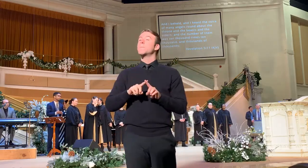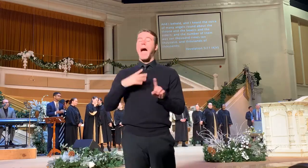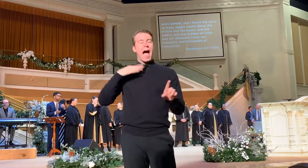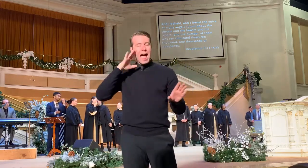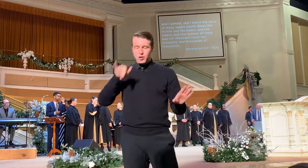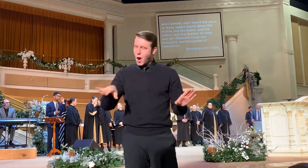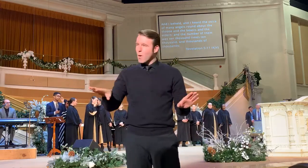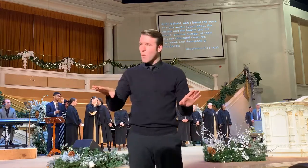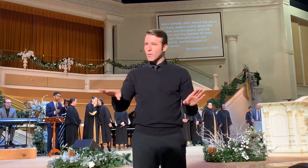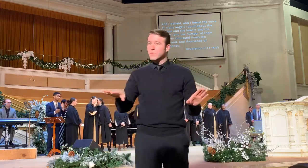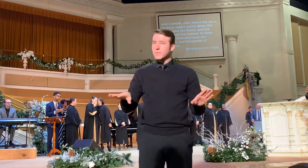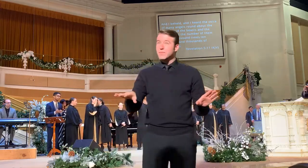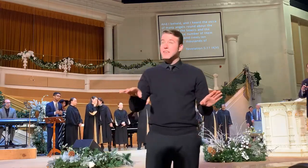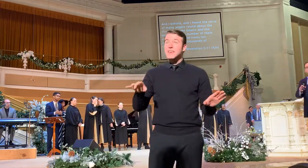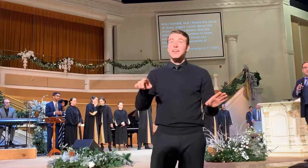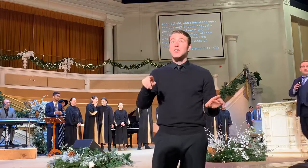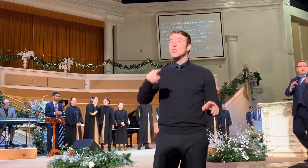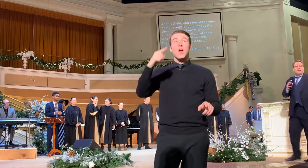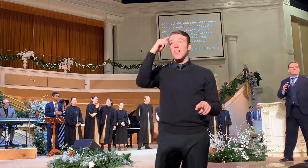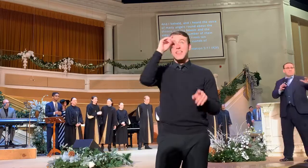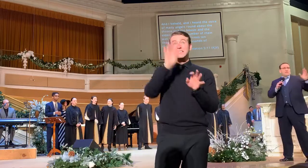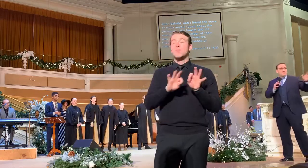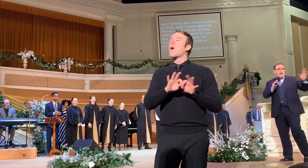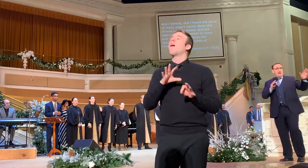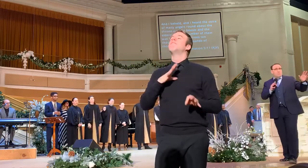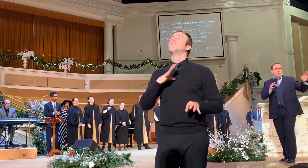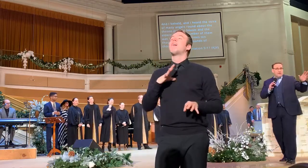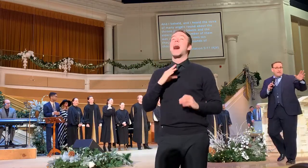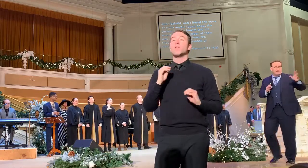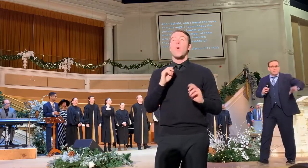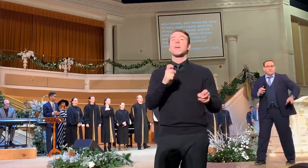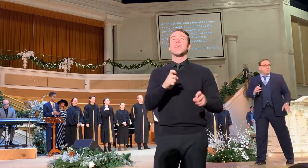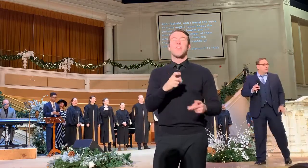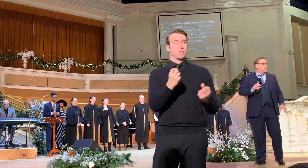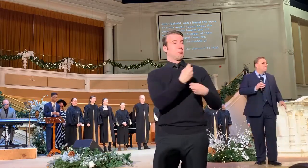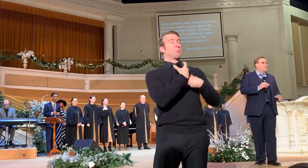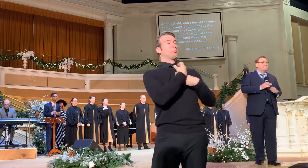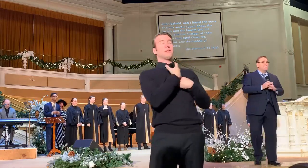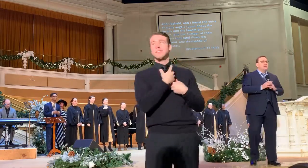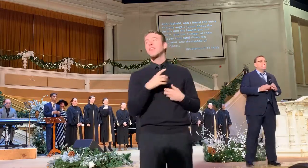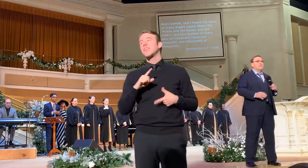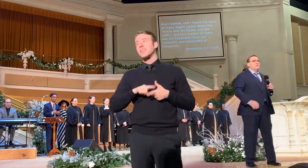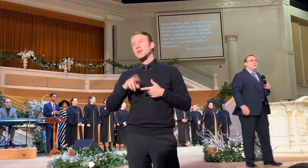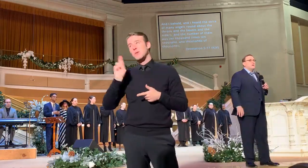I know. If you don't think it's important, just don't get something and see how important it is.